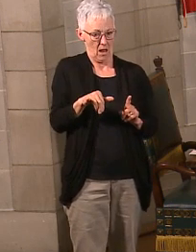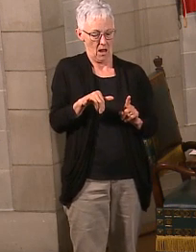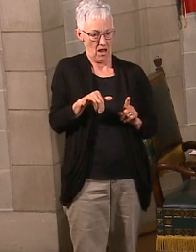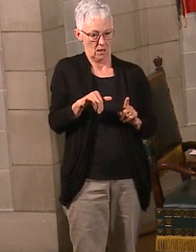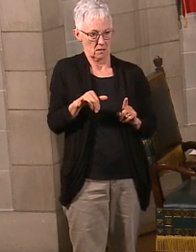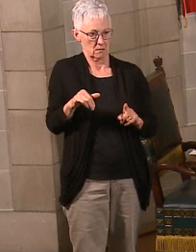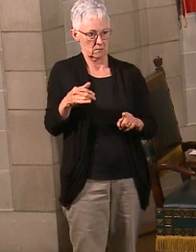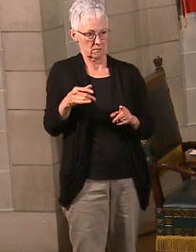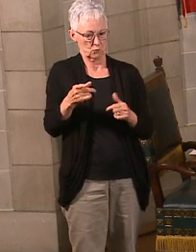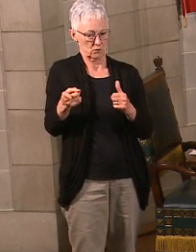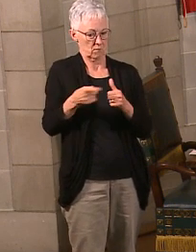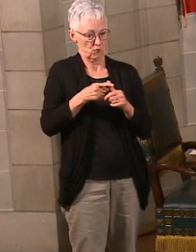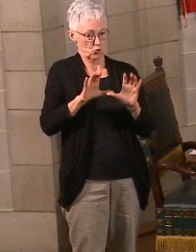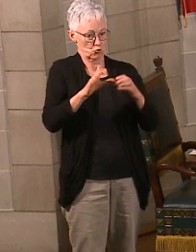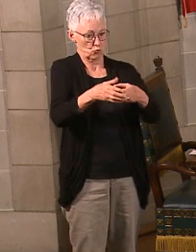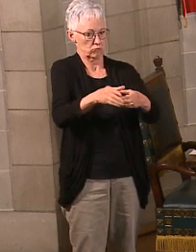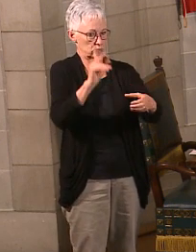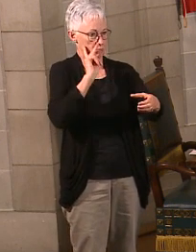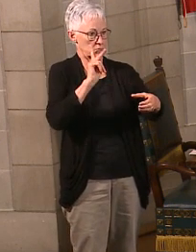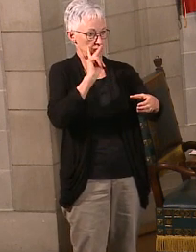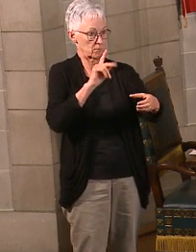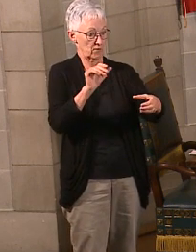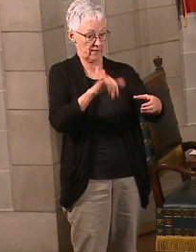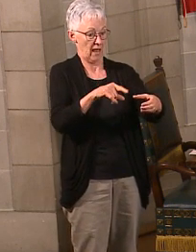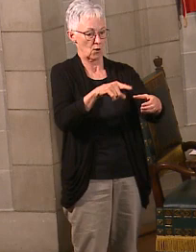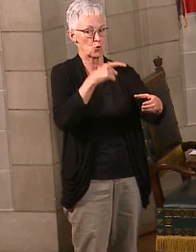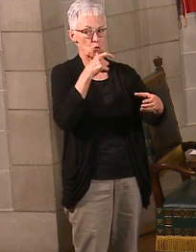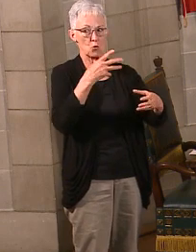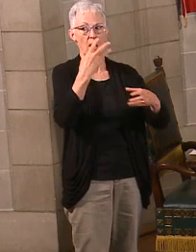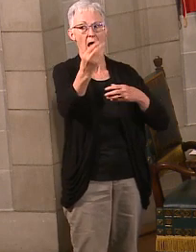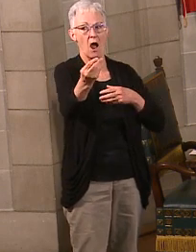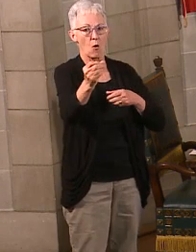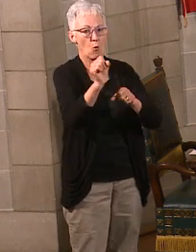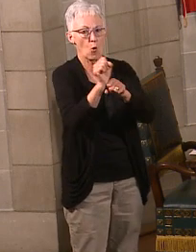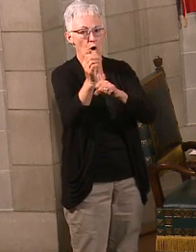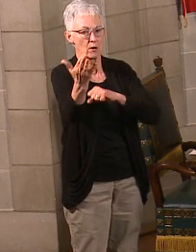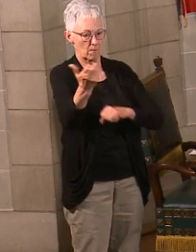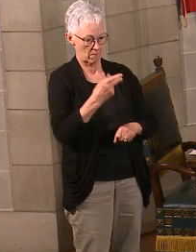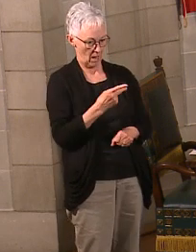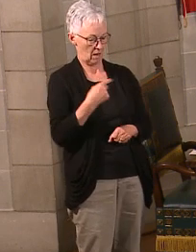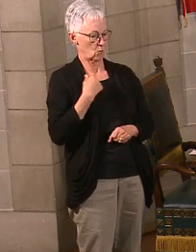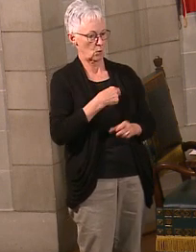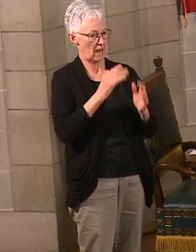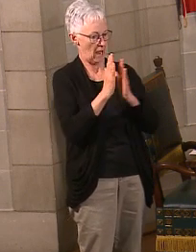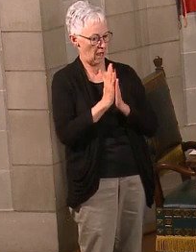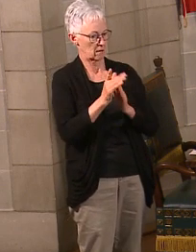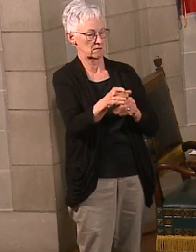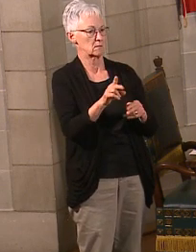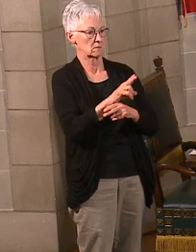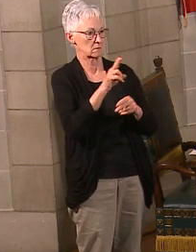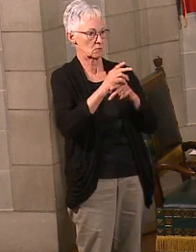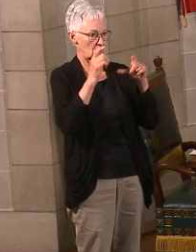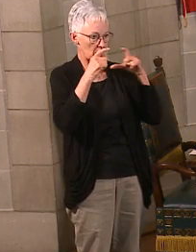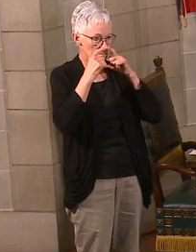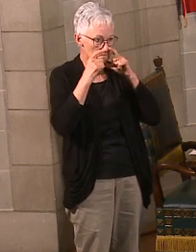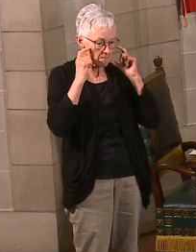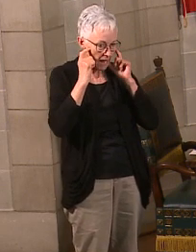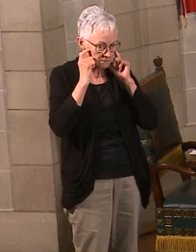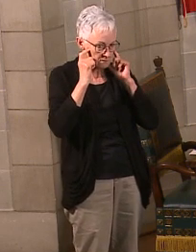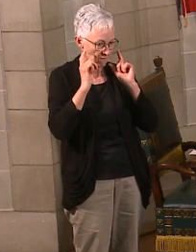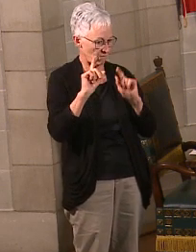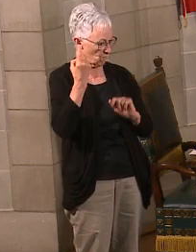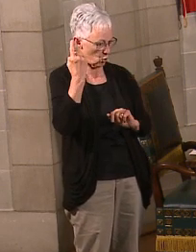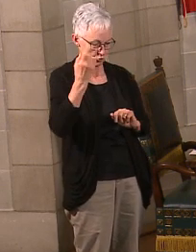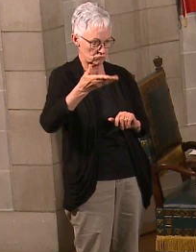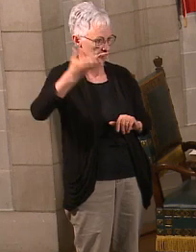cloth mask. But probably at a greater level was we took a very hard look at what are they doing. We reached out to